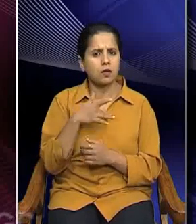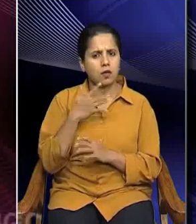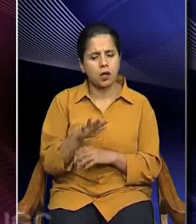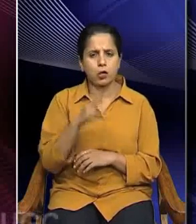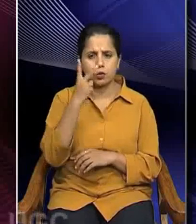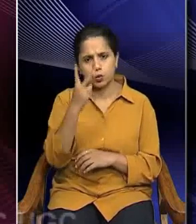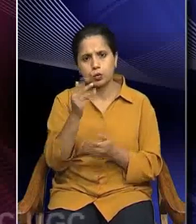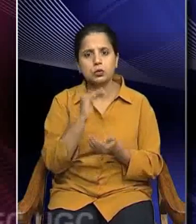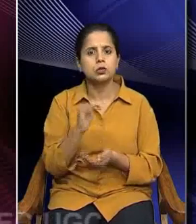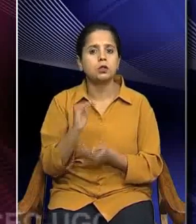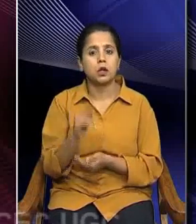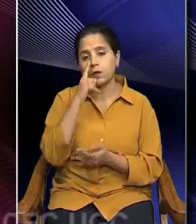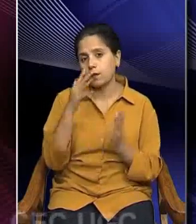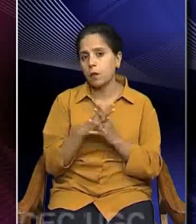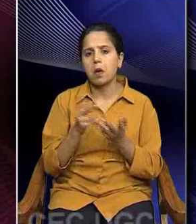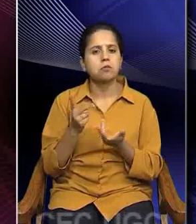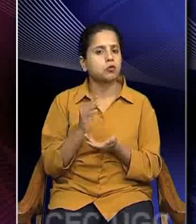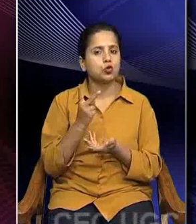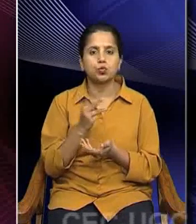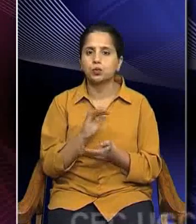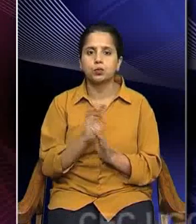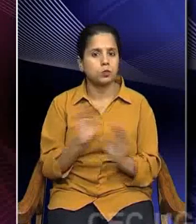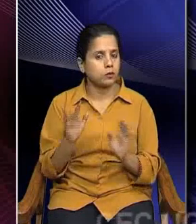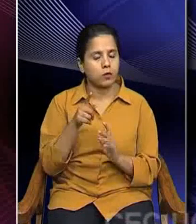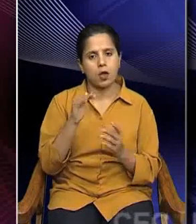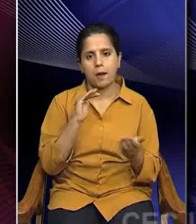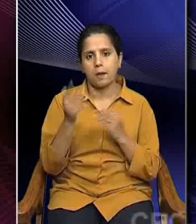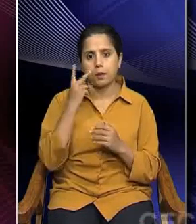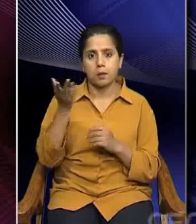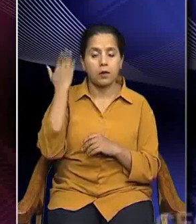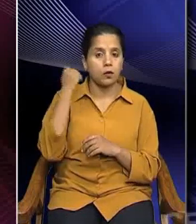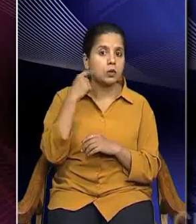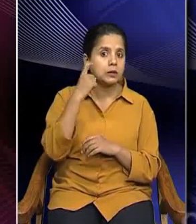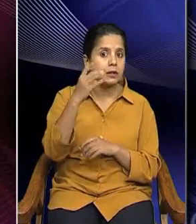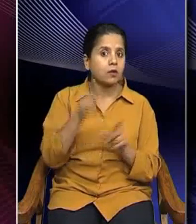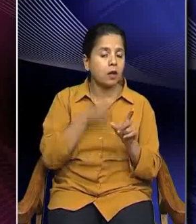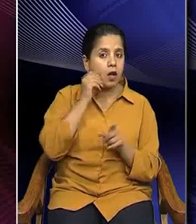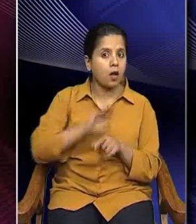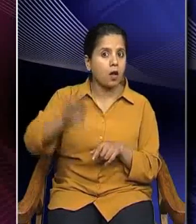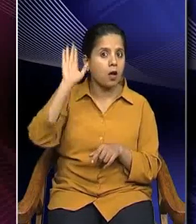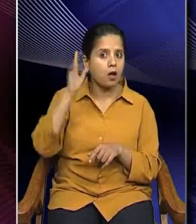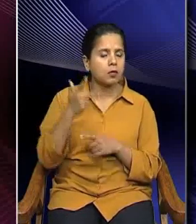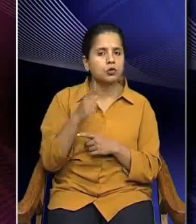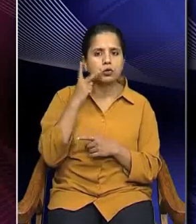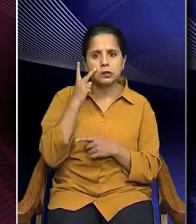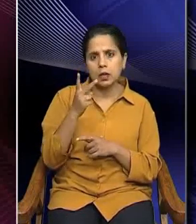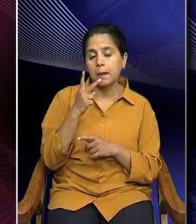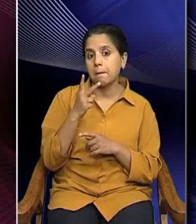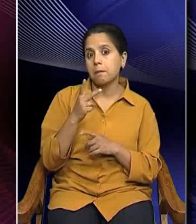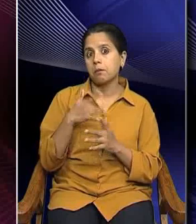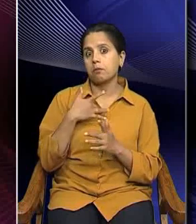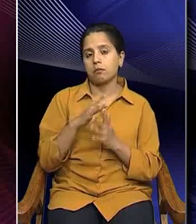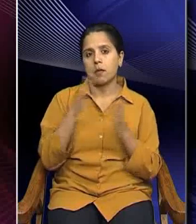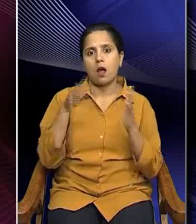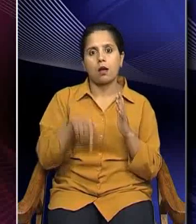2 children per woman. So if you compare, like in the last 70 years, there has been a very drastic